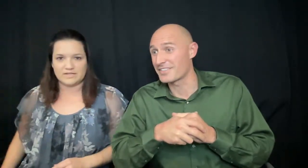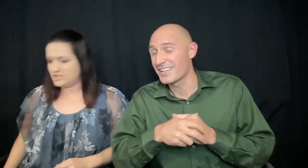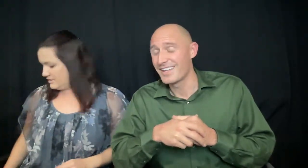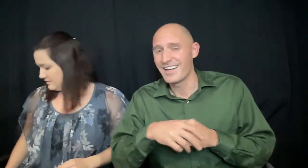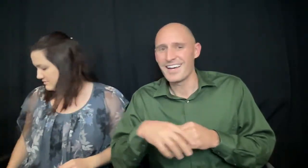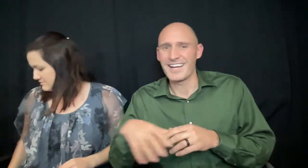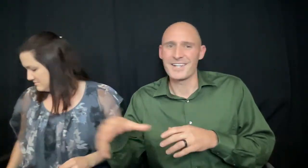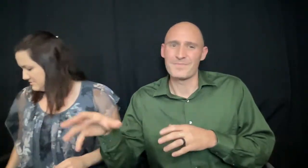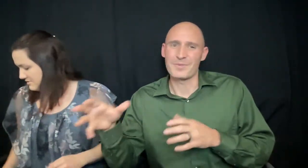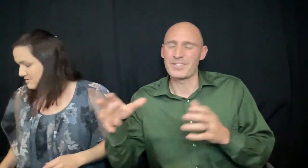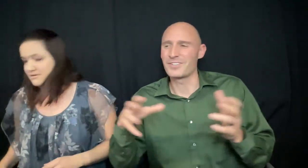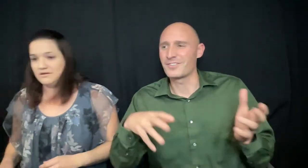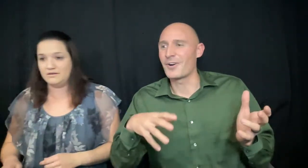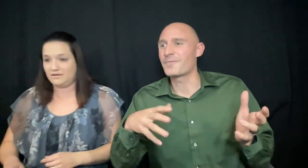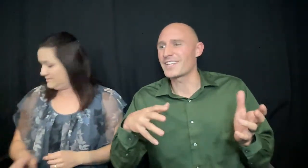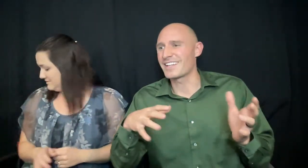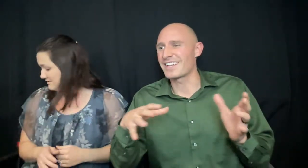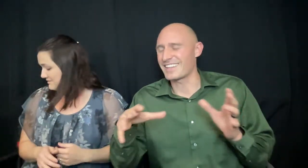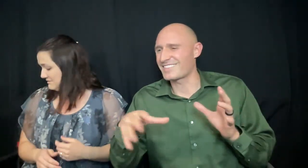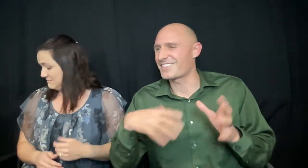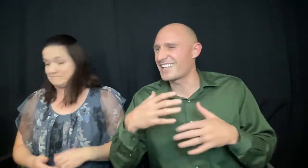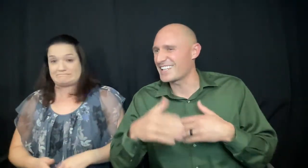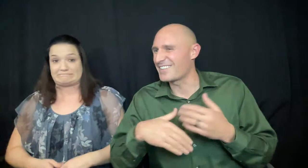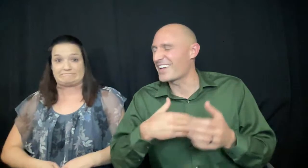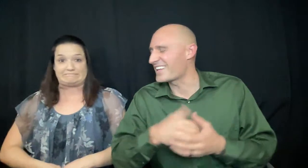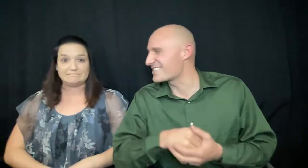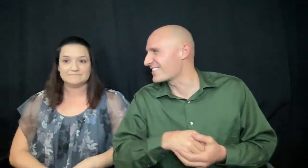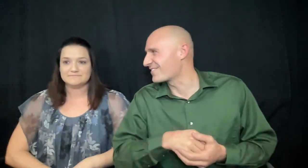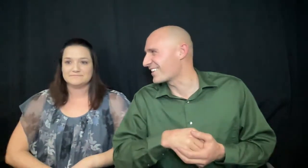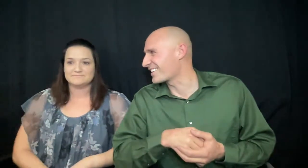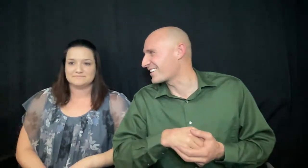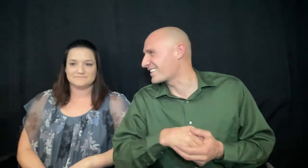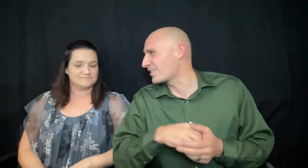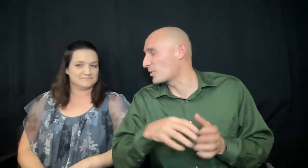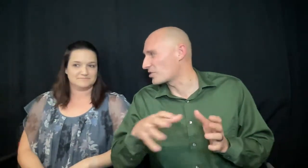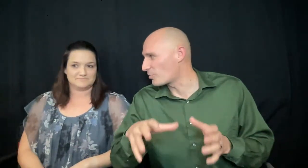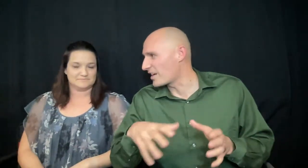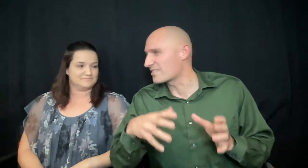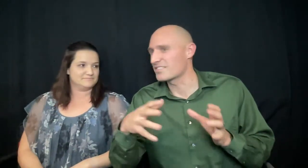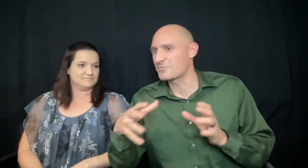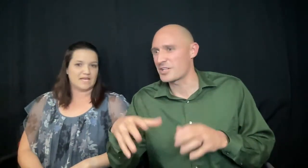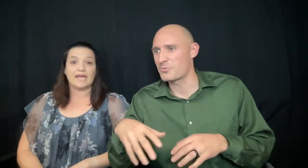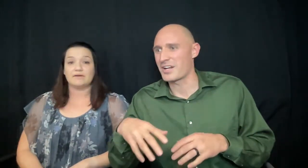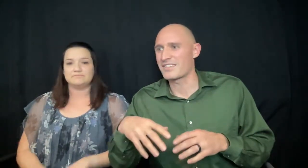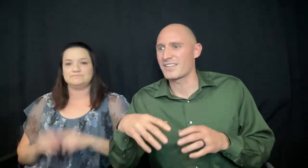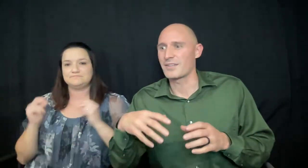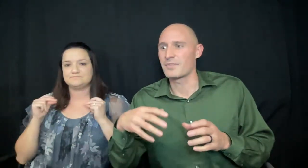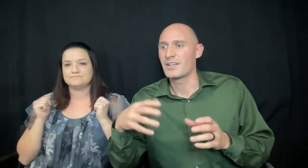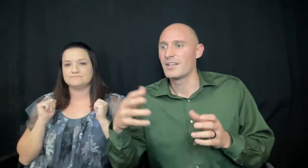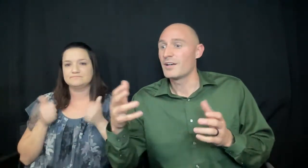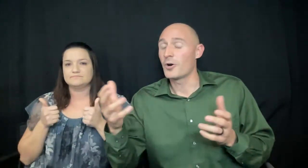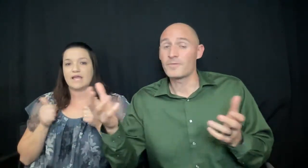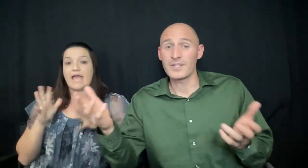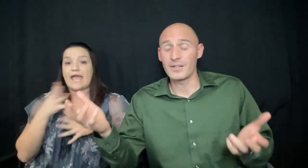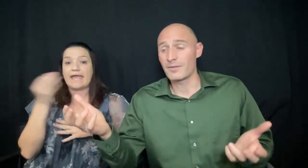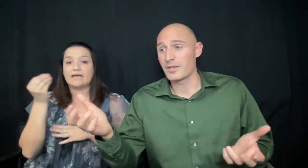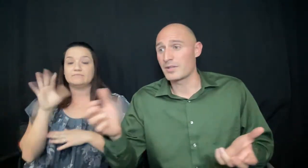deserves. But we do hopefully start taking advantage of like the winter breaks and the spring breaks, and hopefully we can